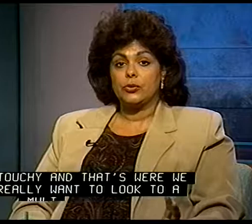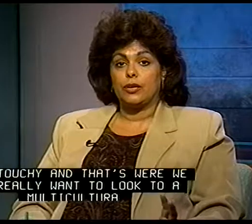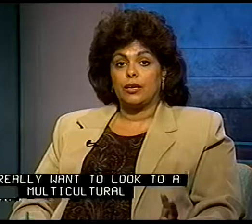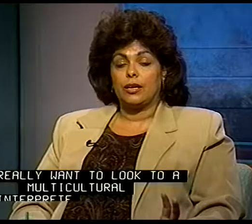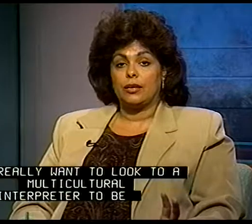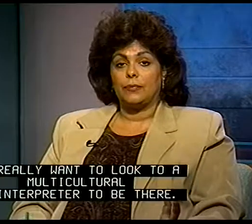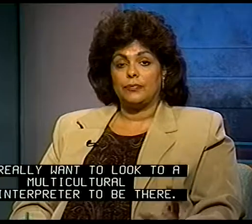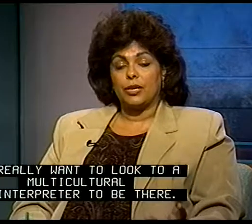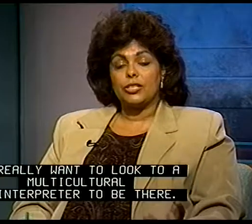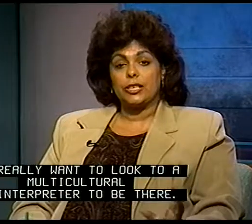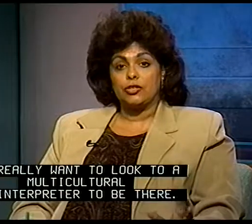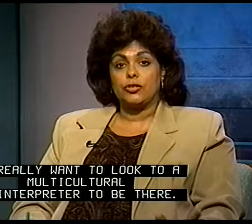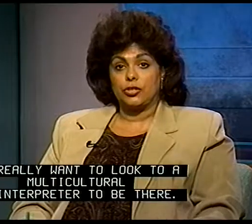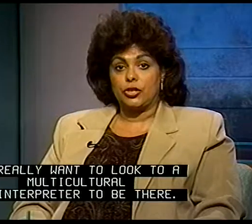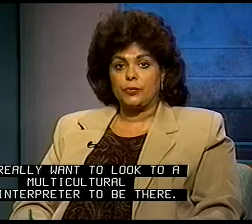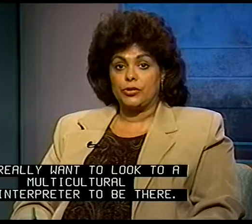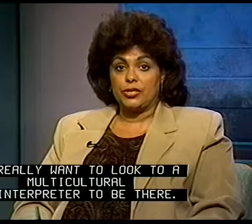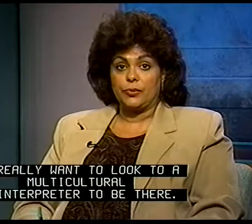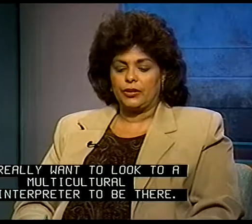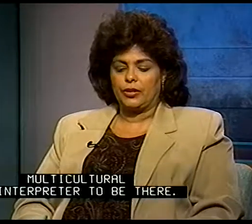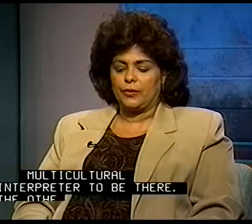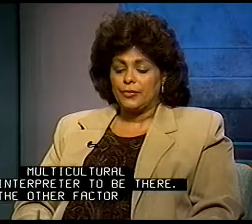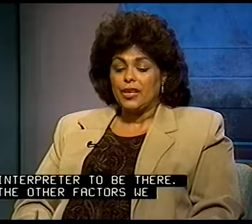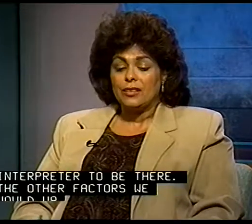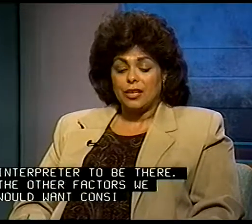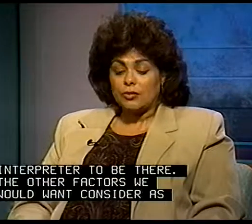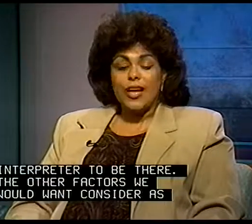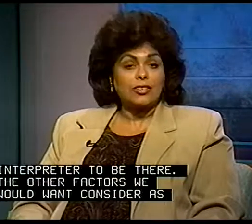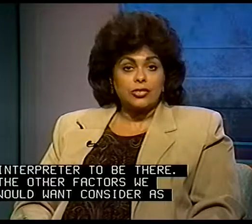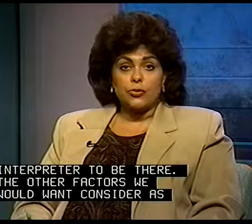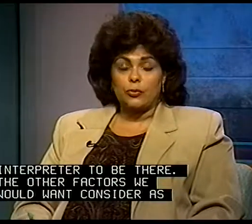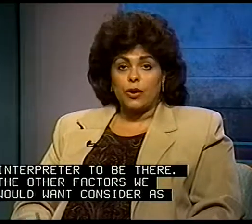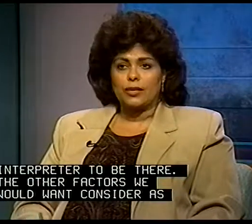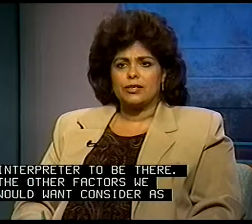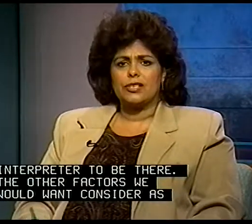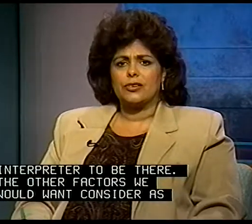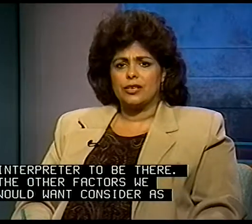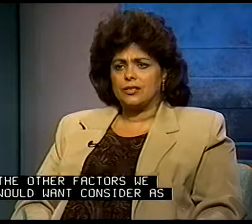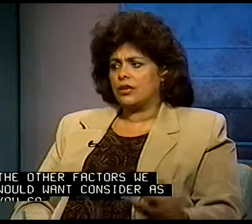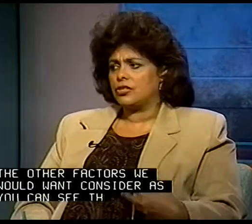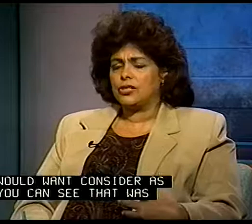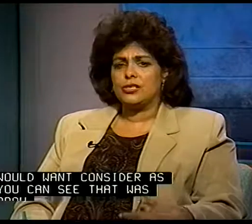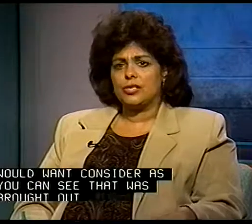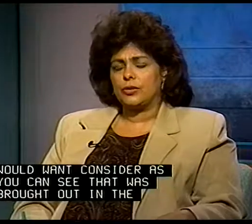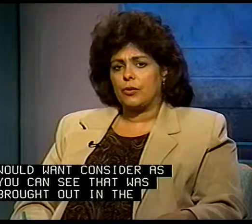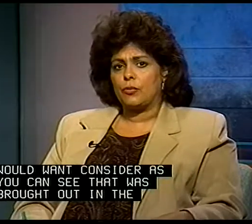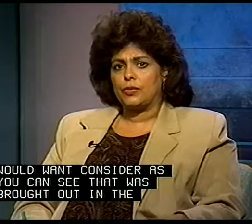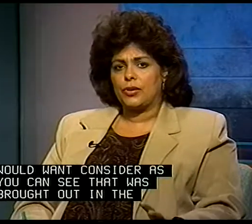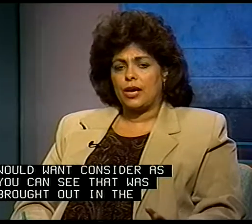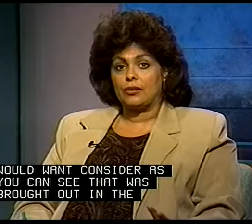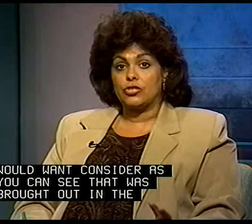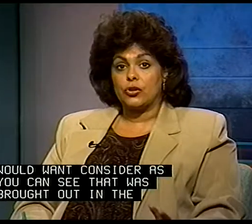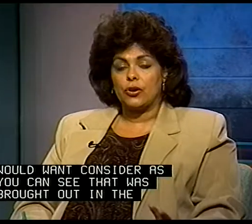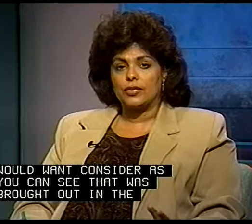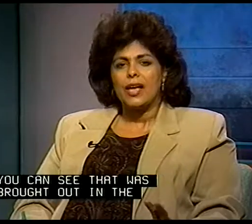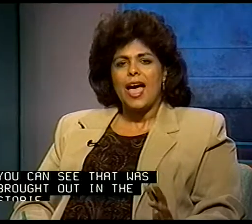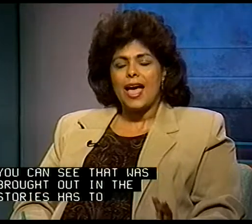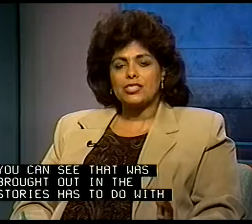a multicultural interpreter to be there. The other factors we would want to consider is, as you can see that was brought out in the stories, has to do